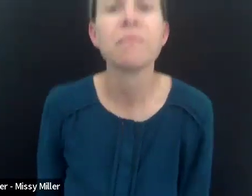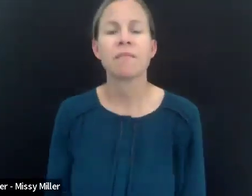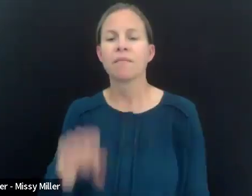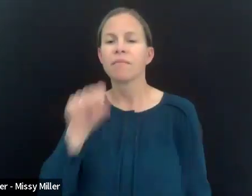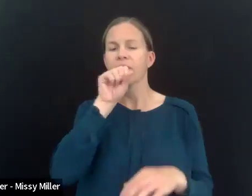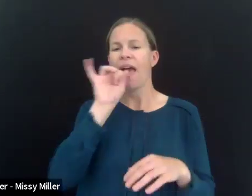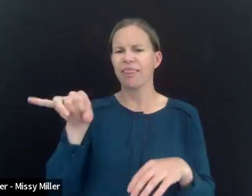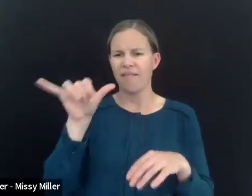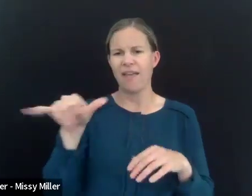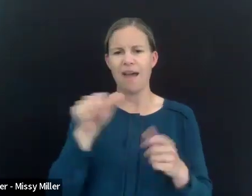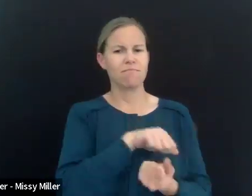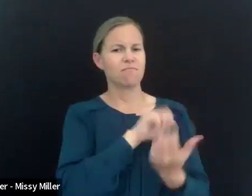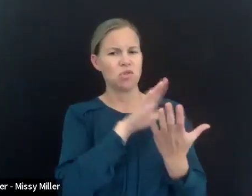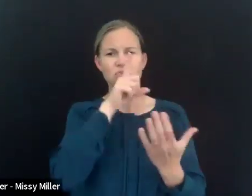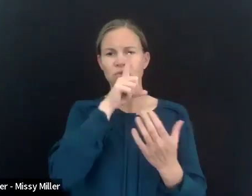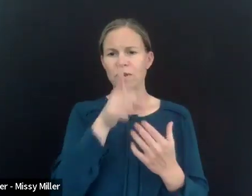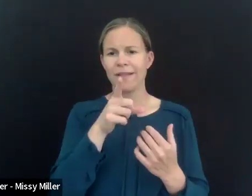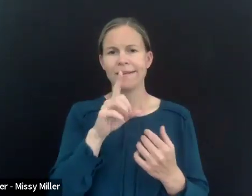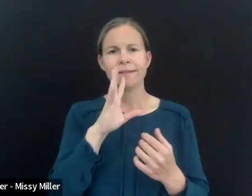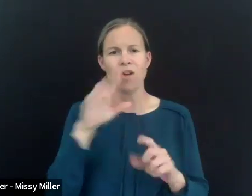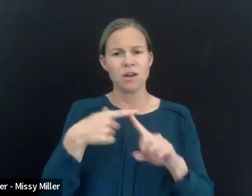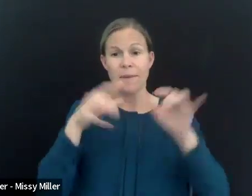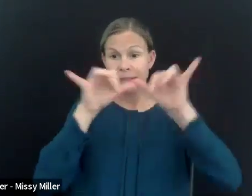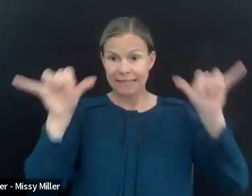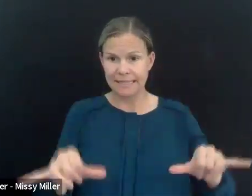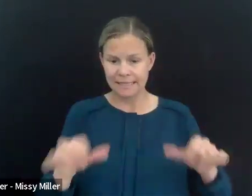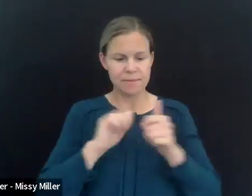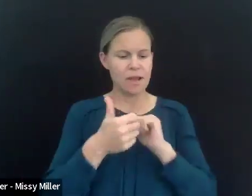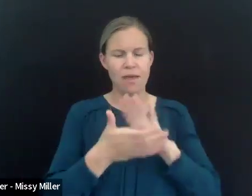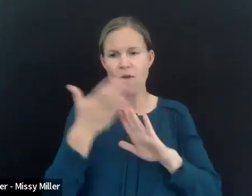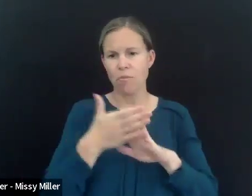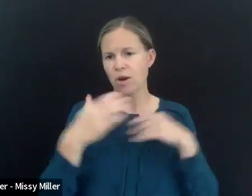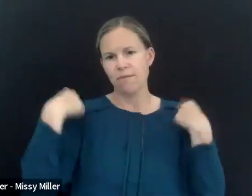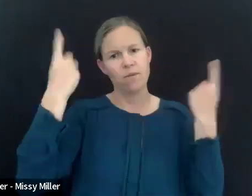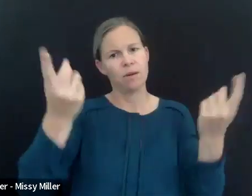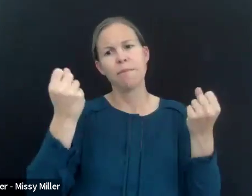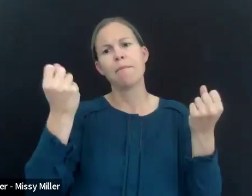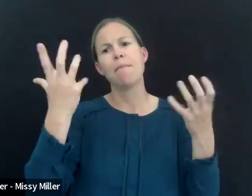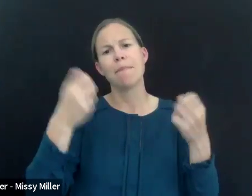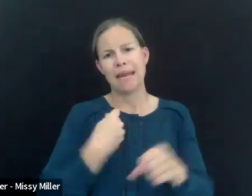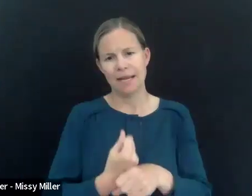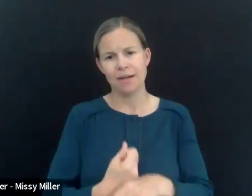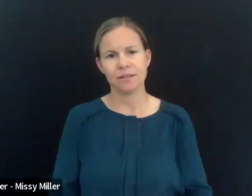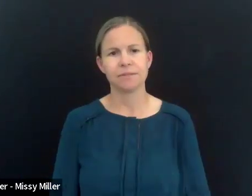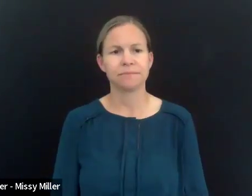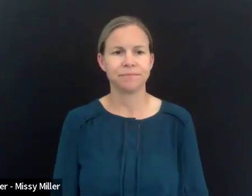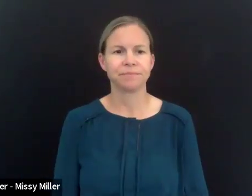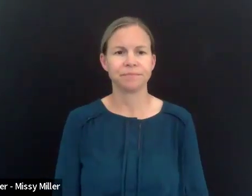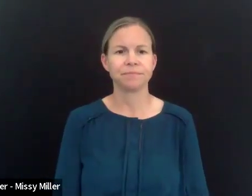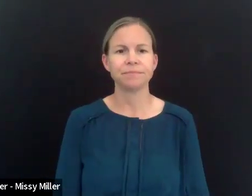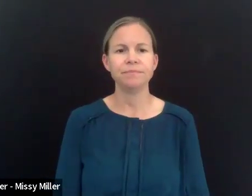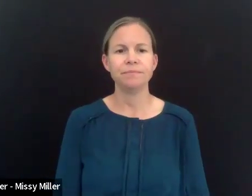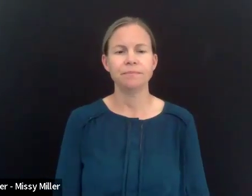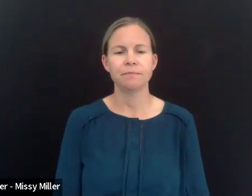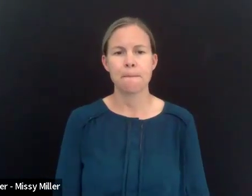operating, for decades, for generations, and what that looks like. I was just going to add to what Indra